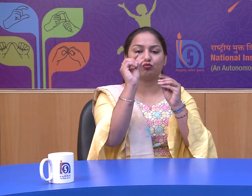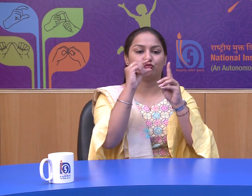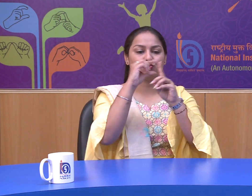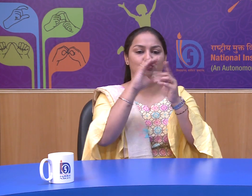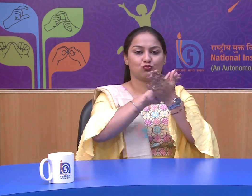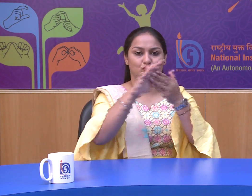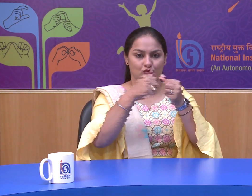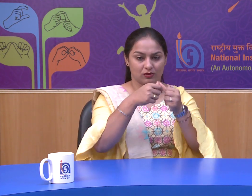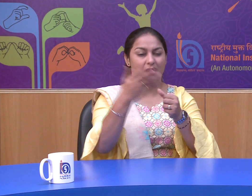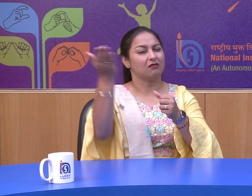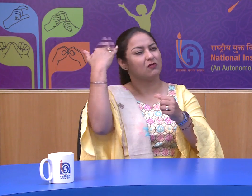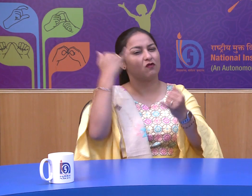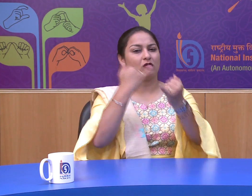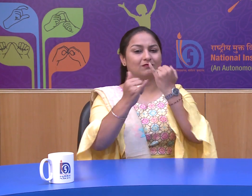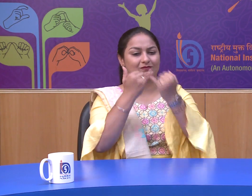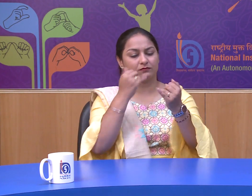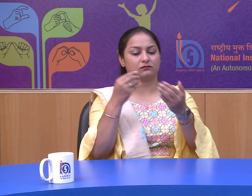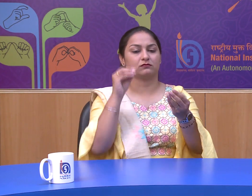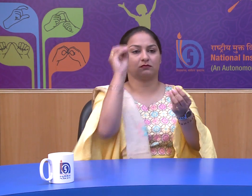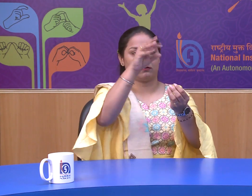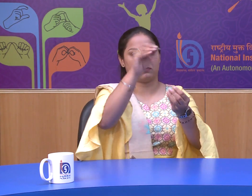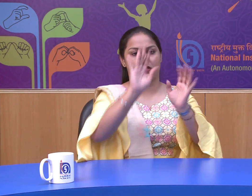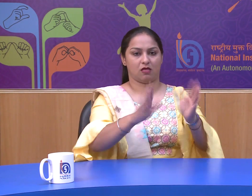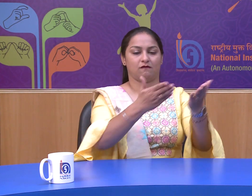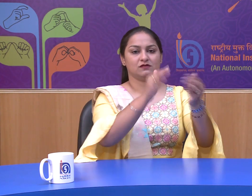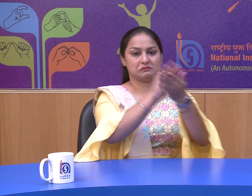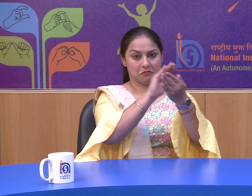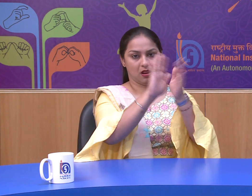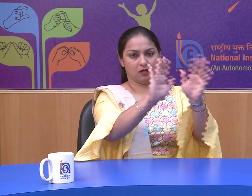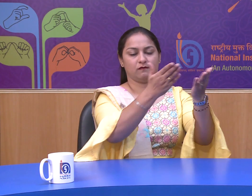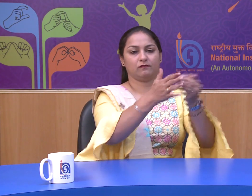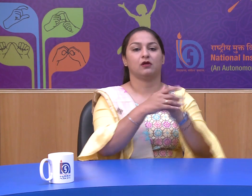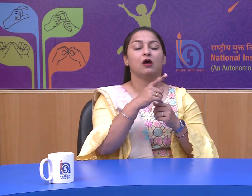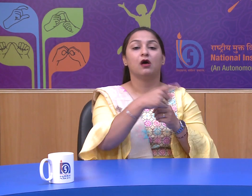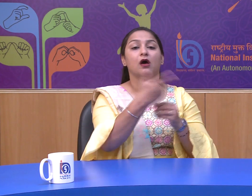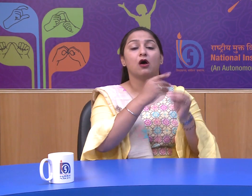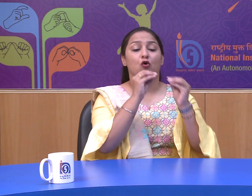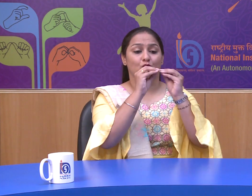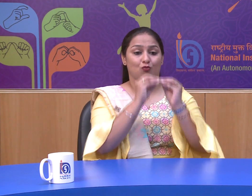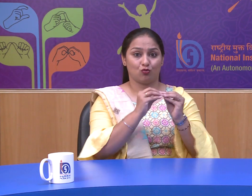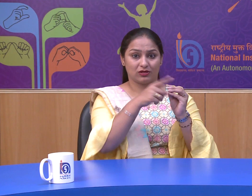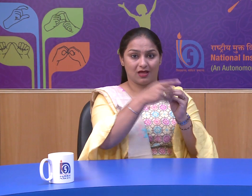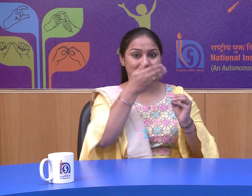in ancient times, and the Buddhist monks used to